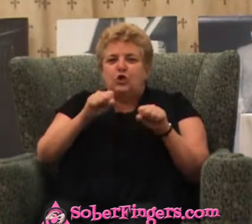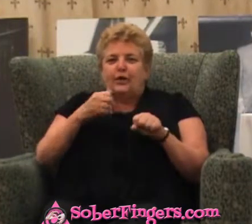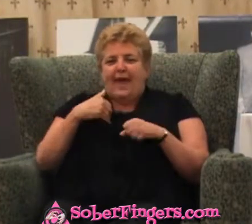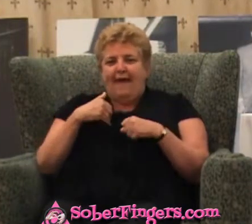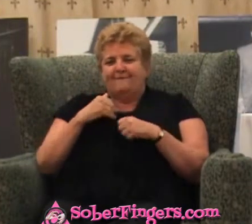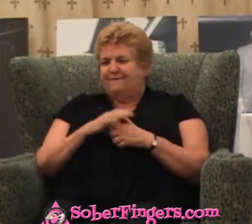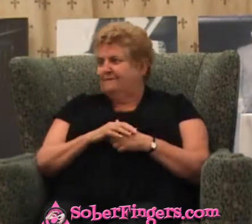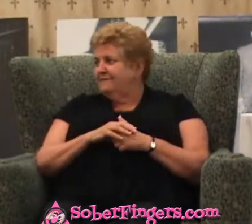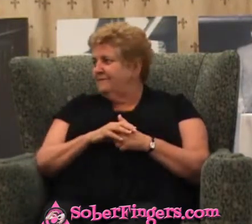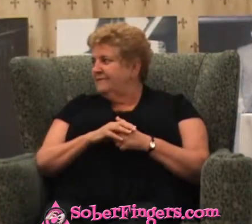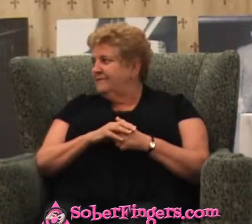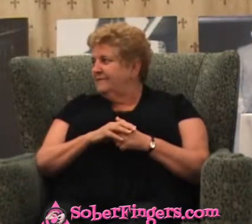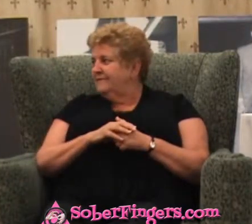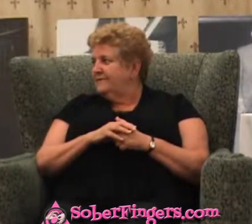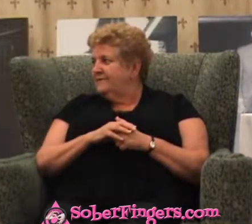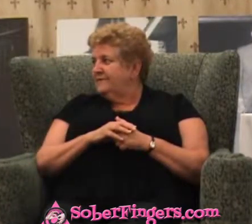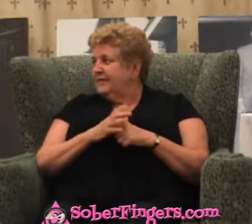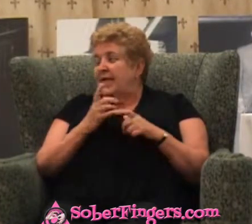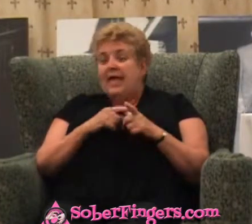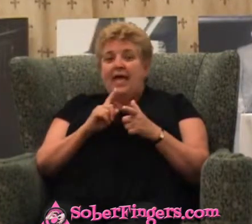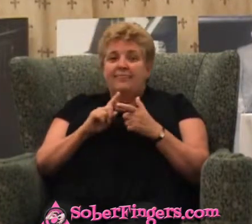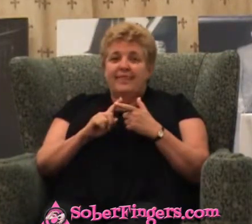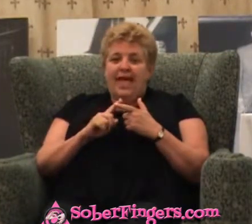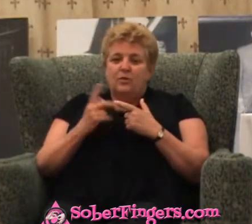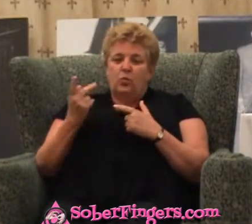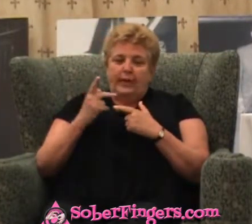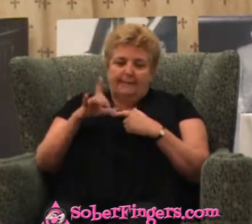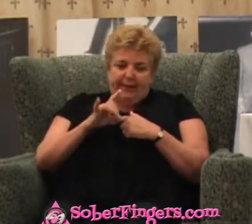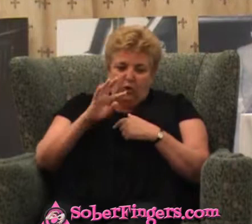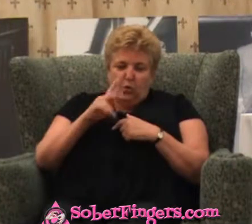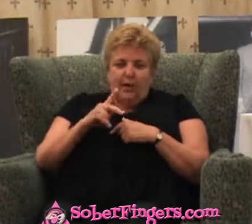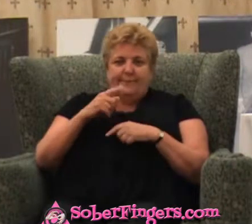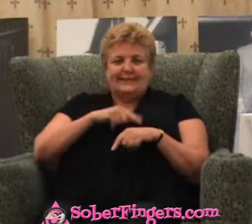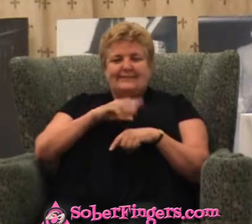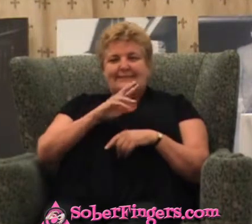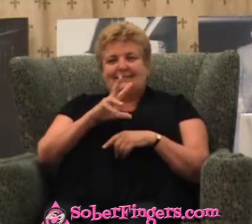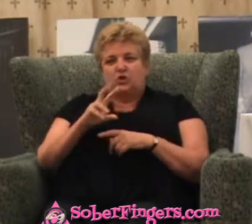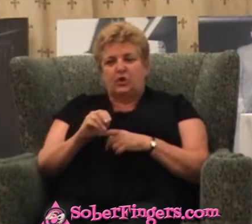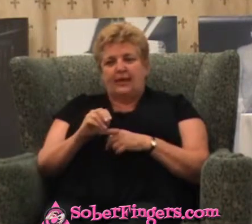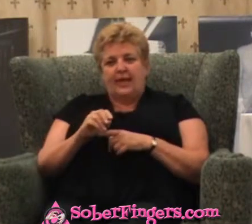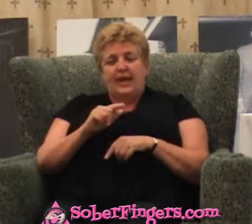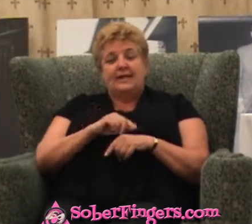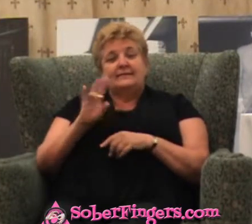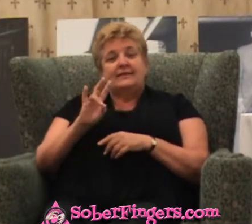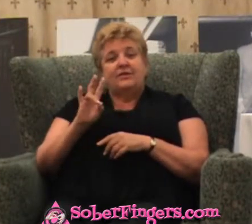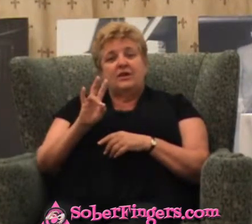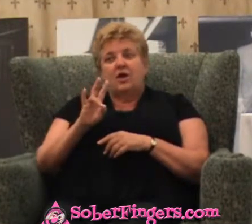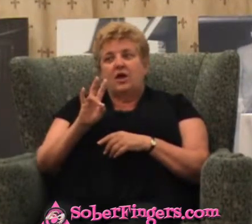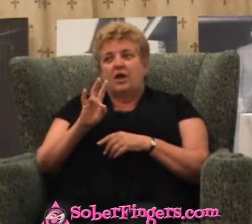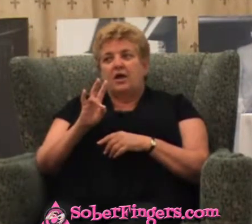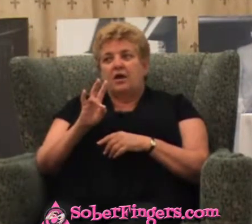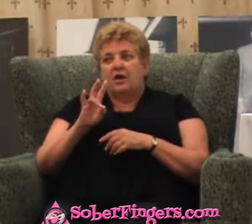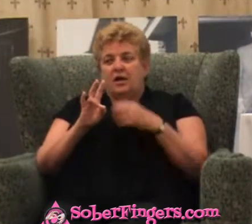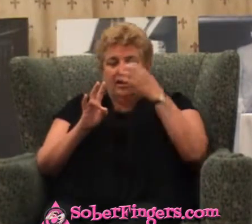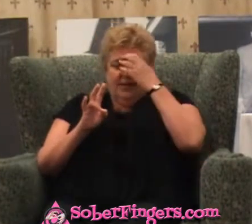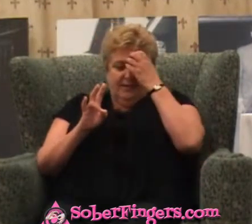And he picked her up at 6:30. And by 7 o'clock, I had slept maybe for an hour since the day